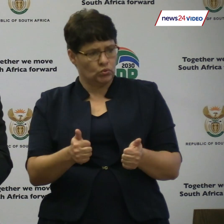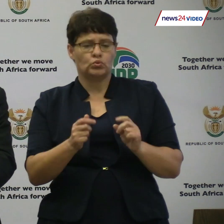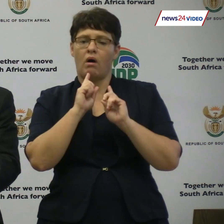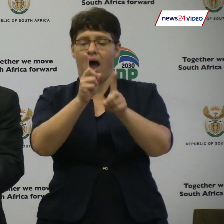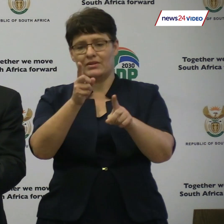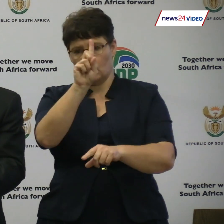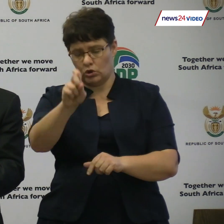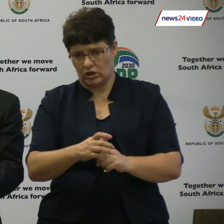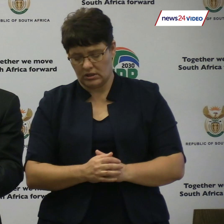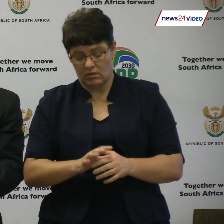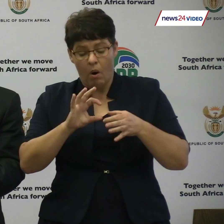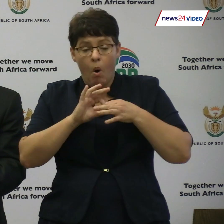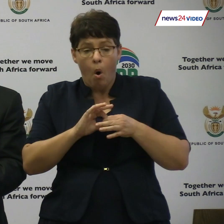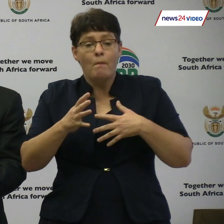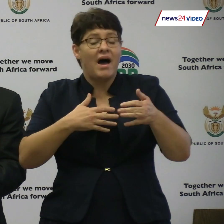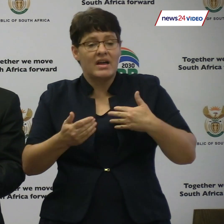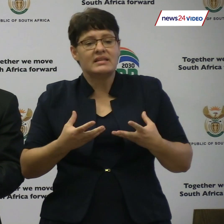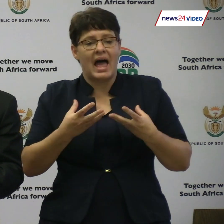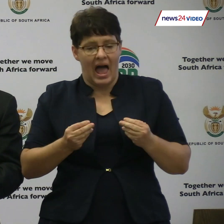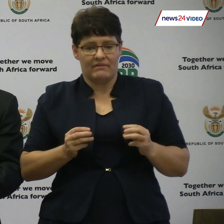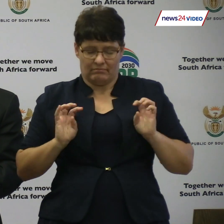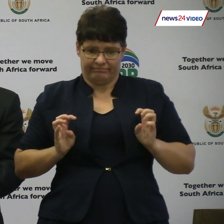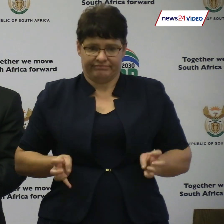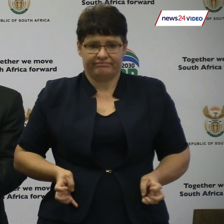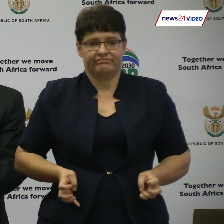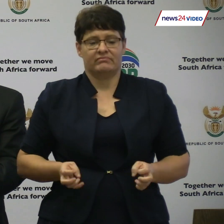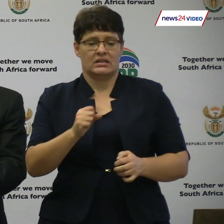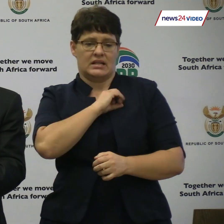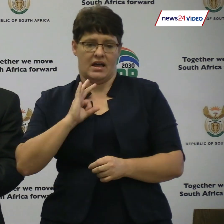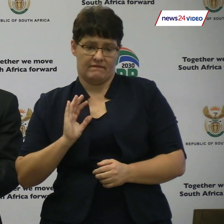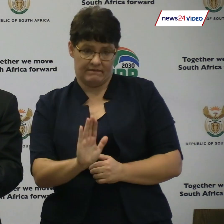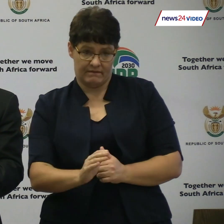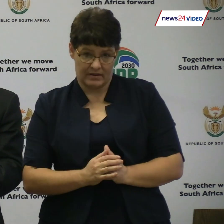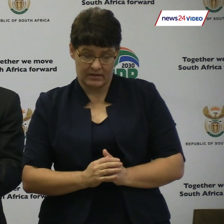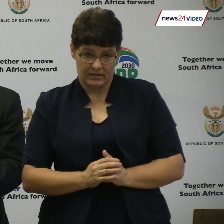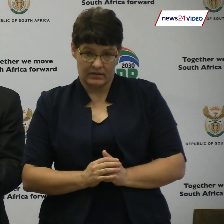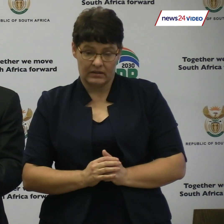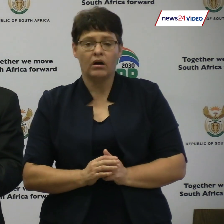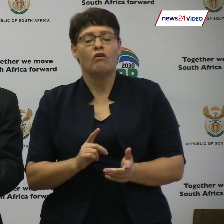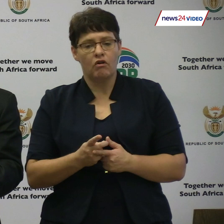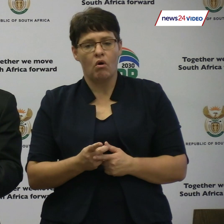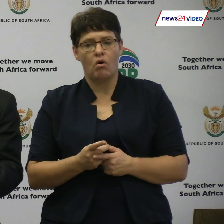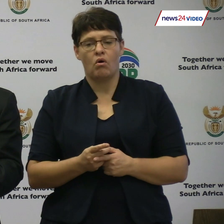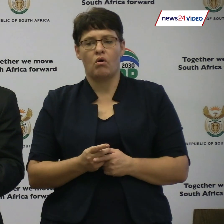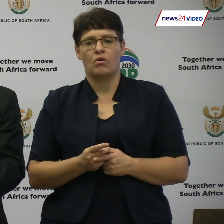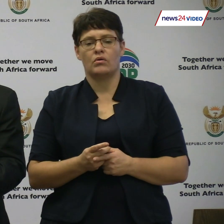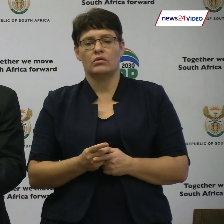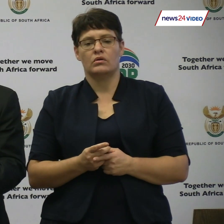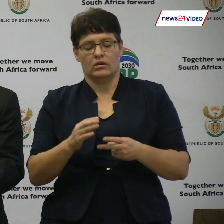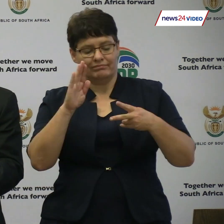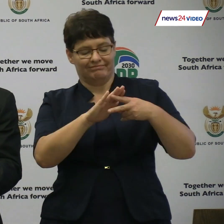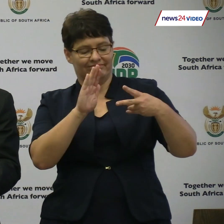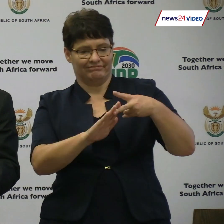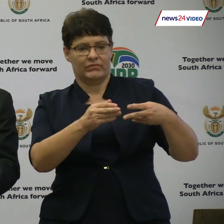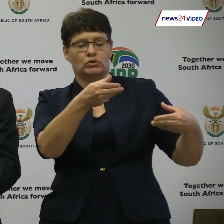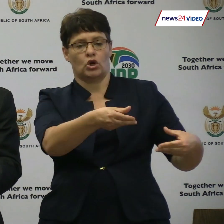question. Home Affairs will have a skeleton staff, and for the purpose of issuing 2 types of